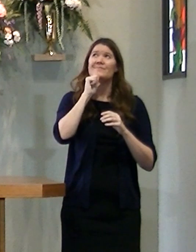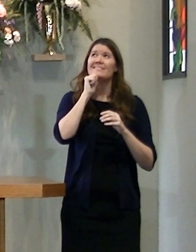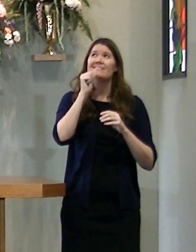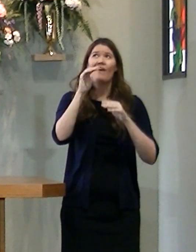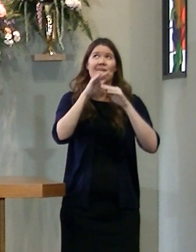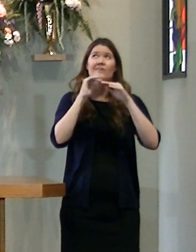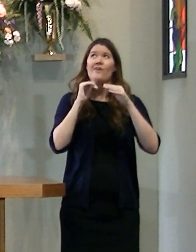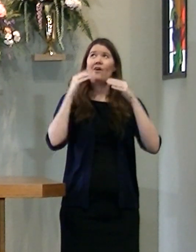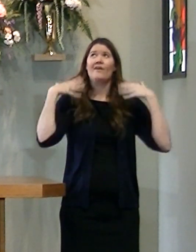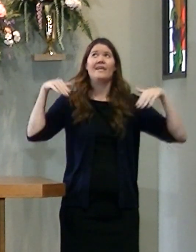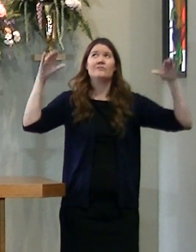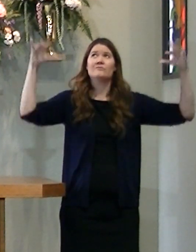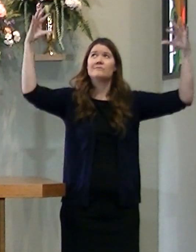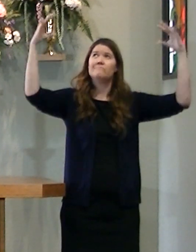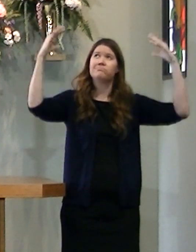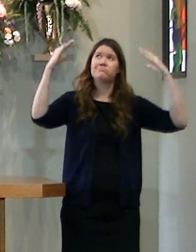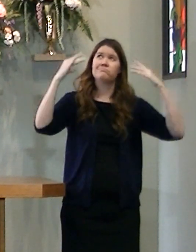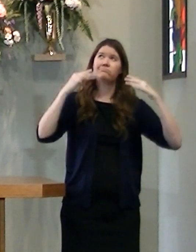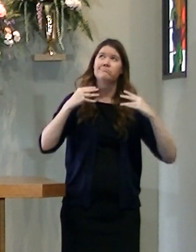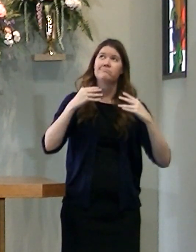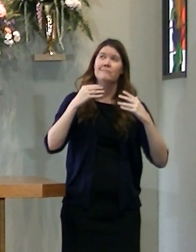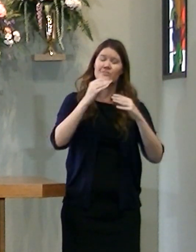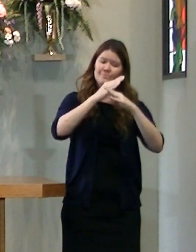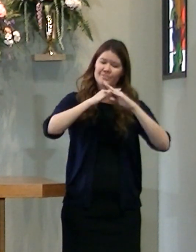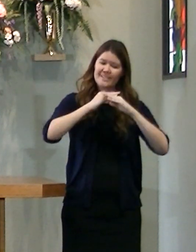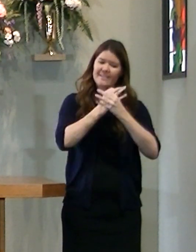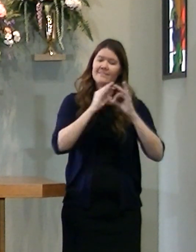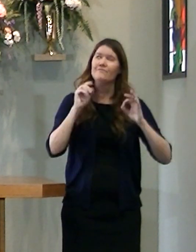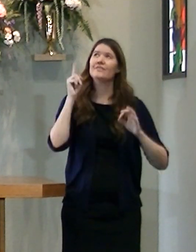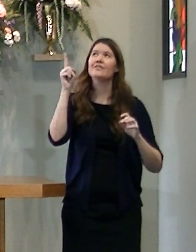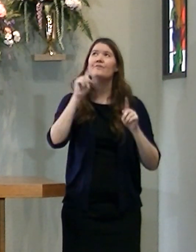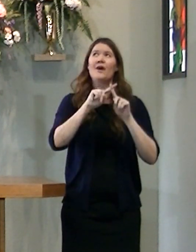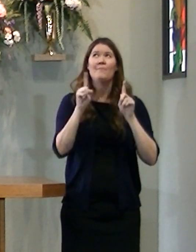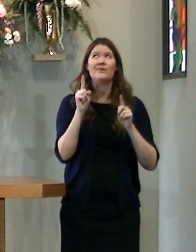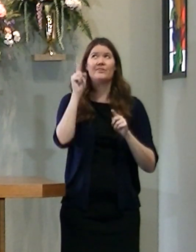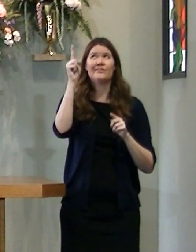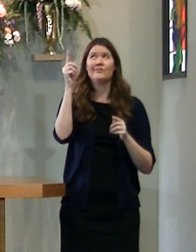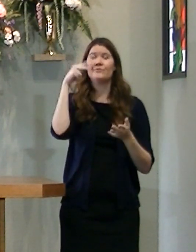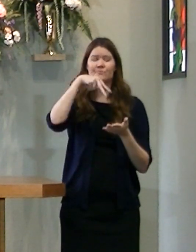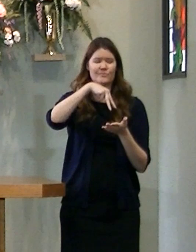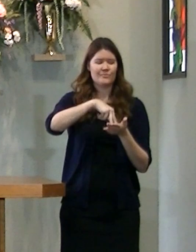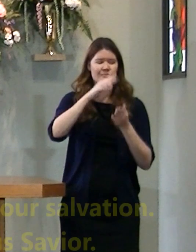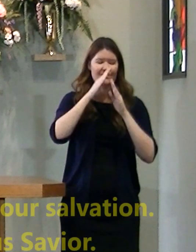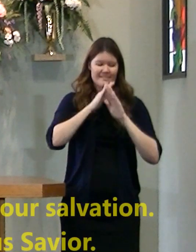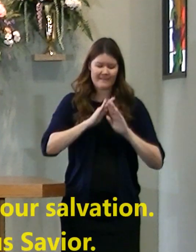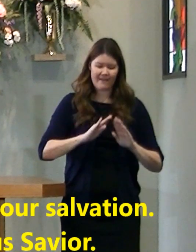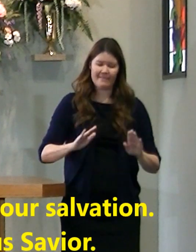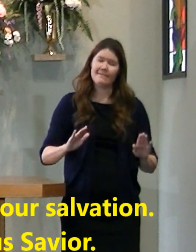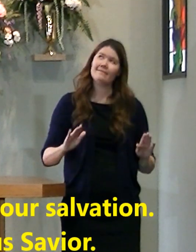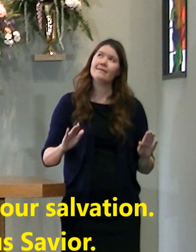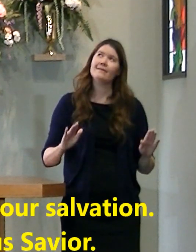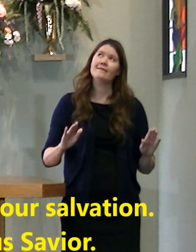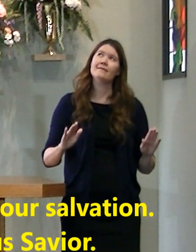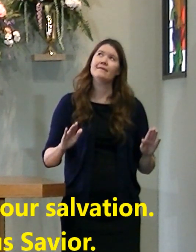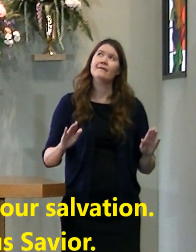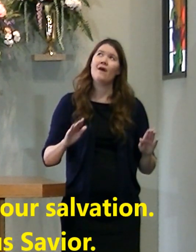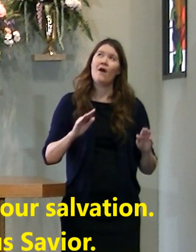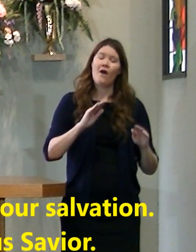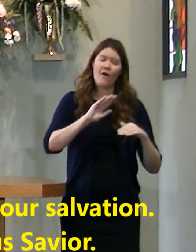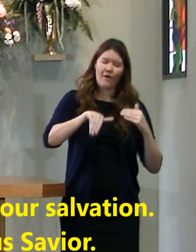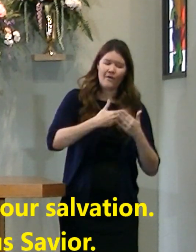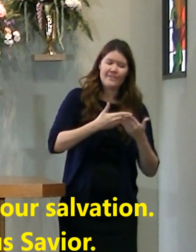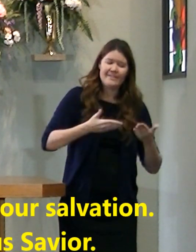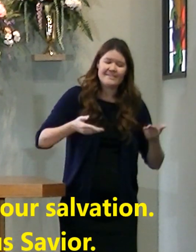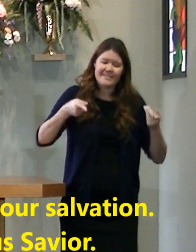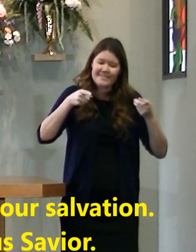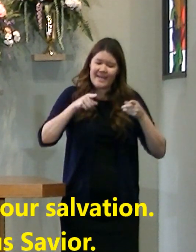of angels for protection and freedom, but instead you stood silently. All this you went